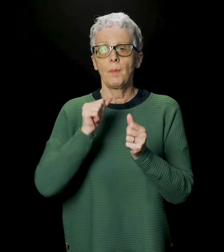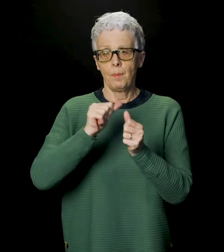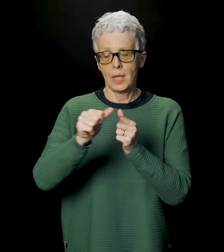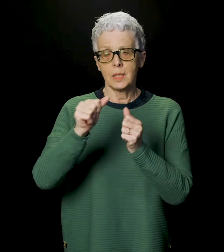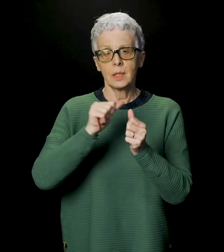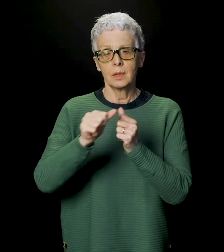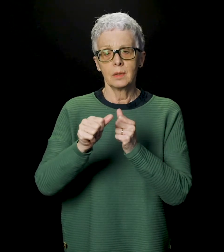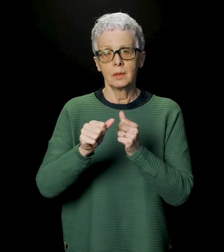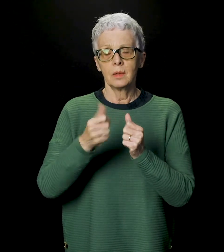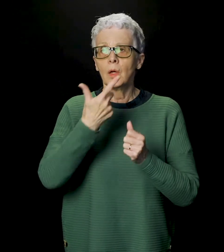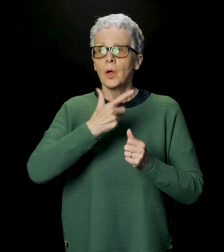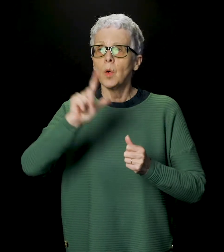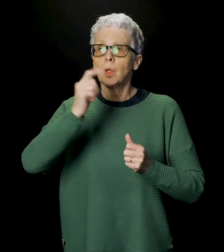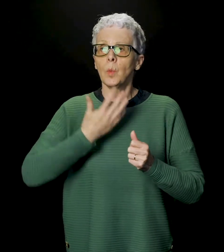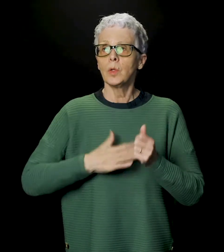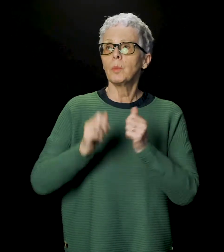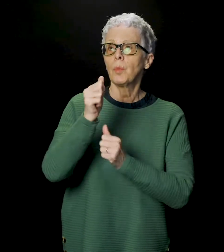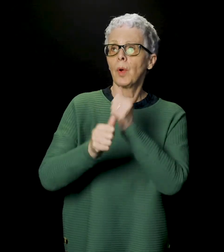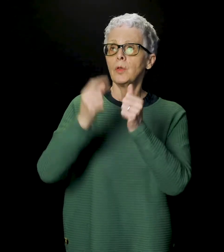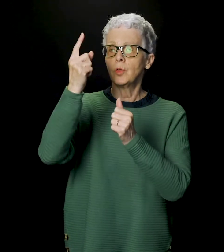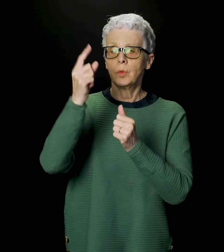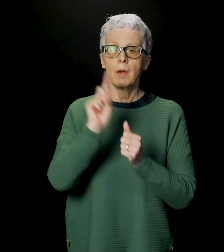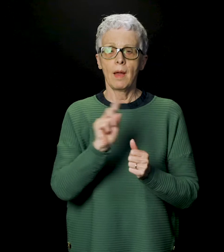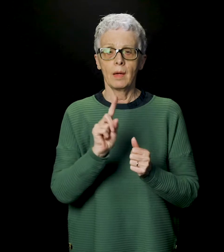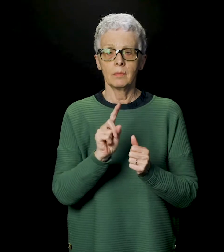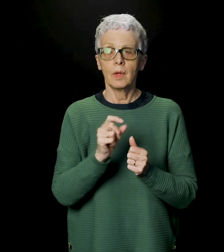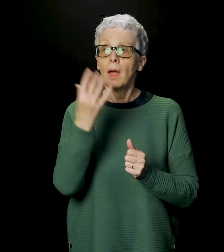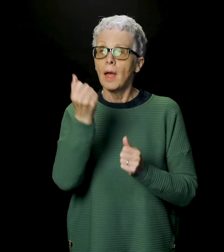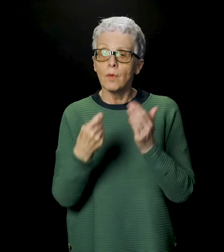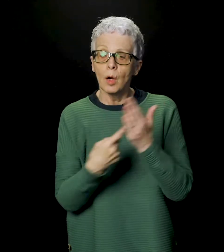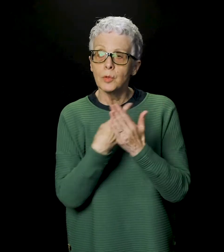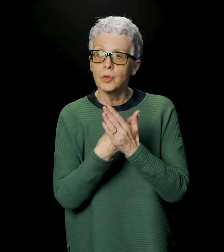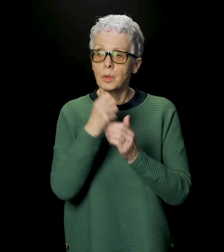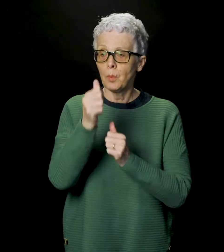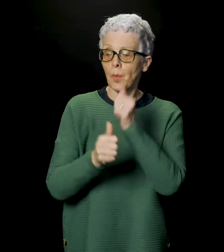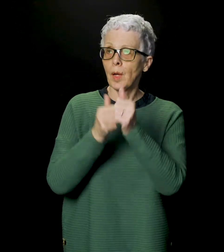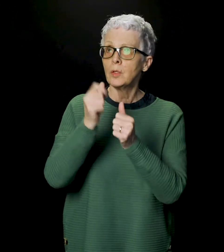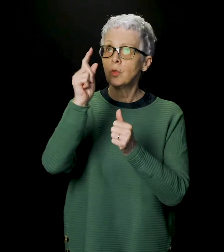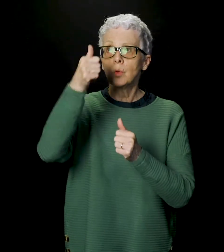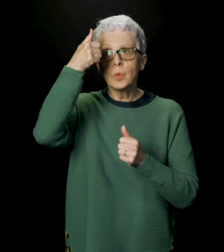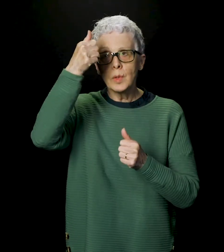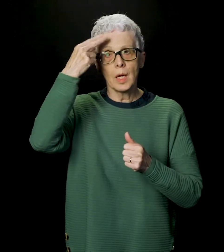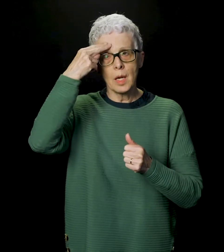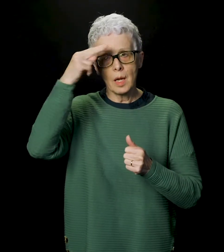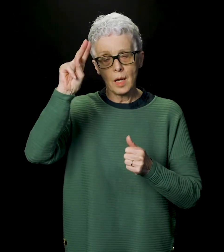Lord, we just want to praise you today. We want to take this opportunity that we have to praise your good name, Lord God.